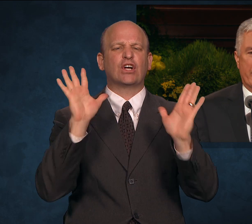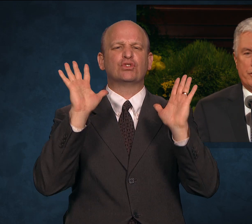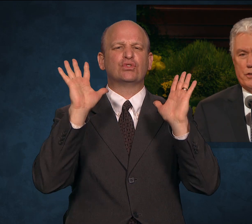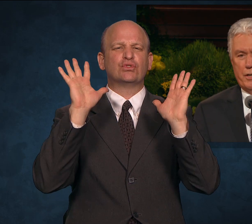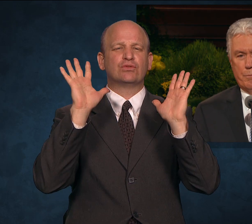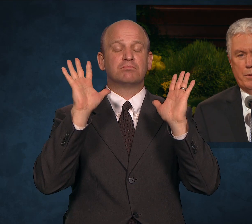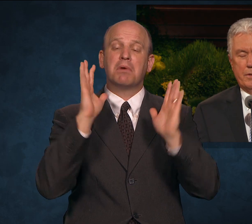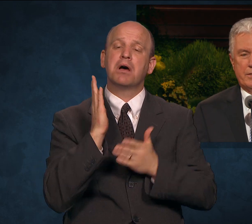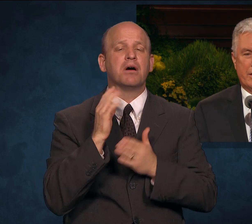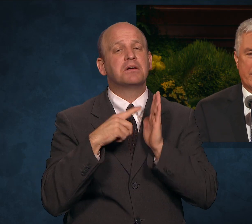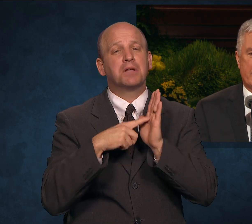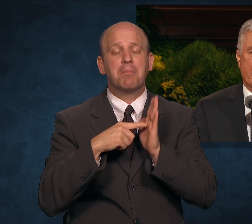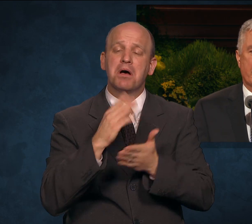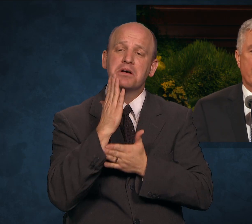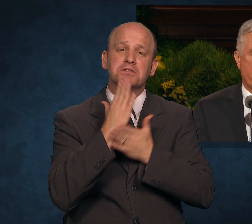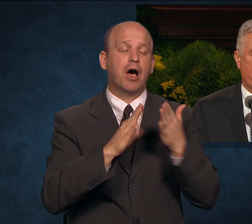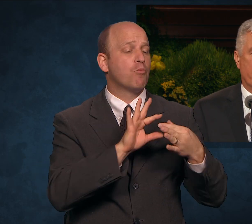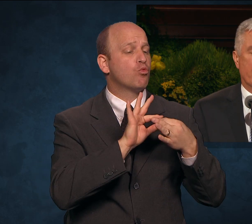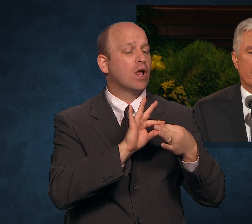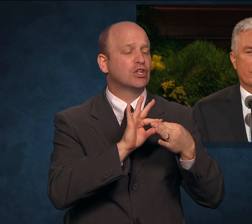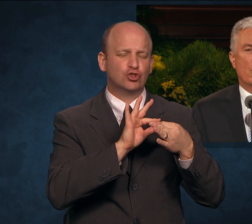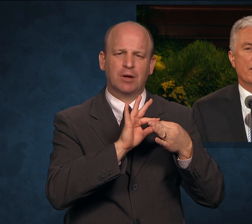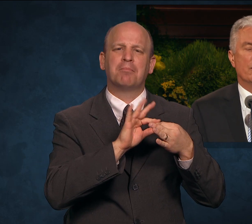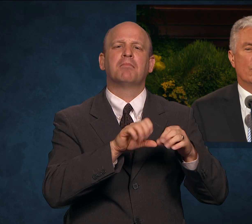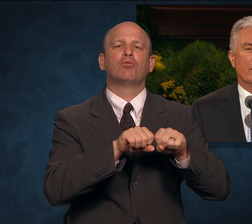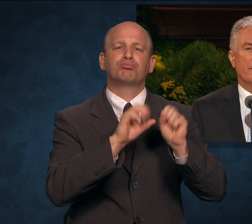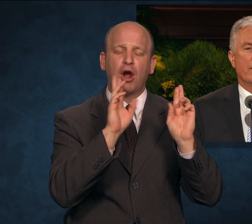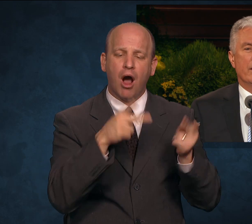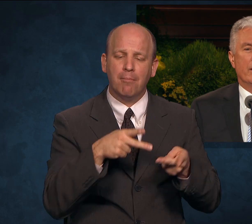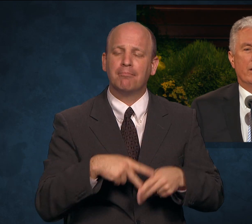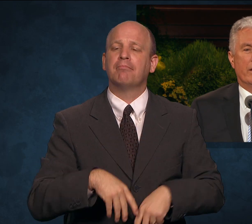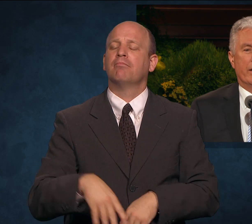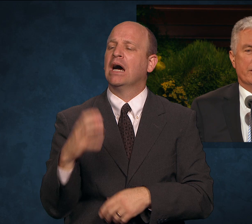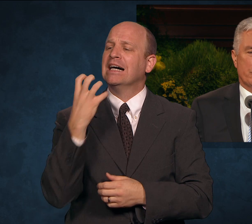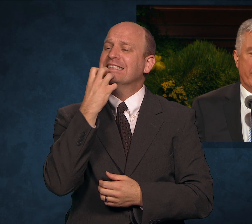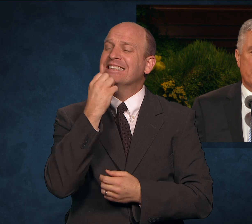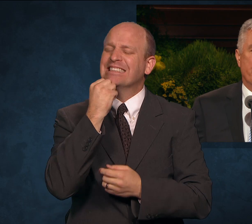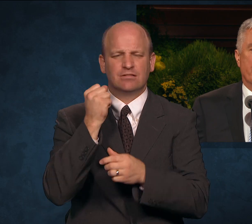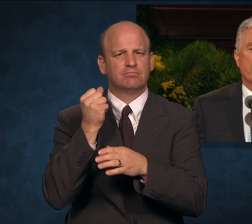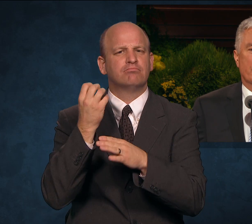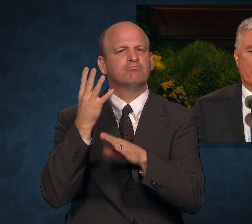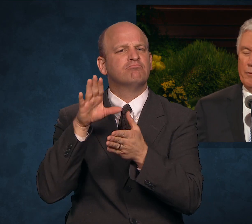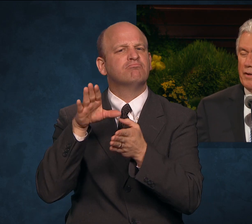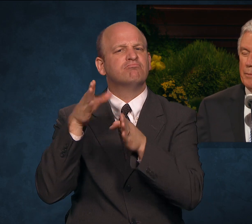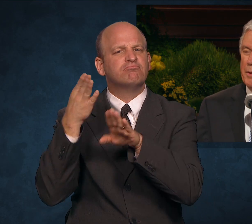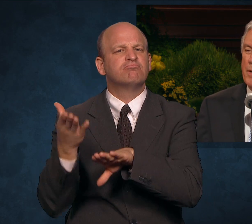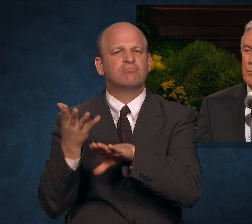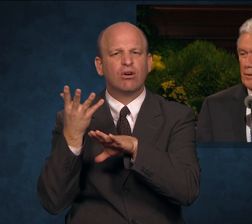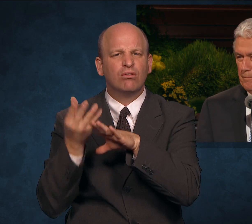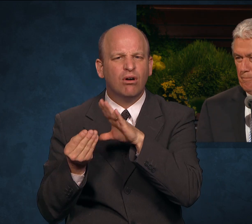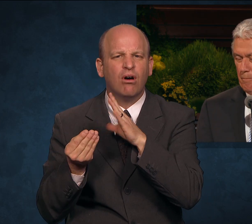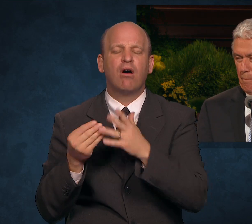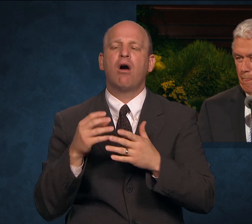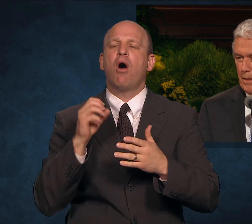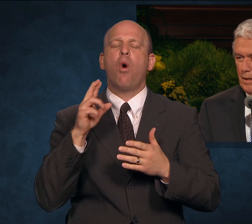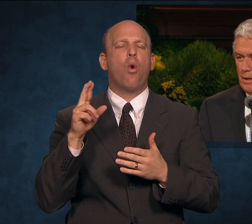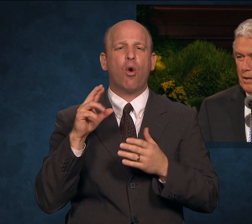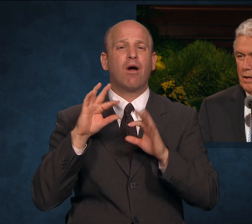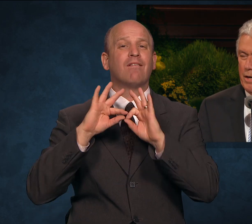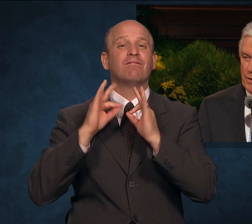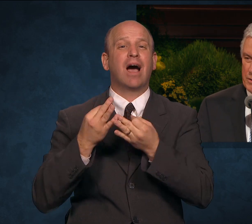cherished relationship such as the death of a loved one or estrangement from a family